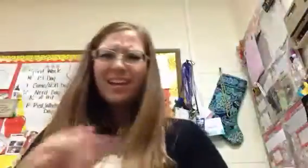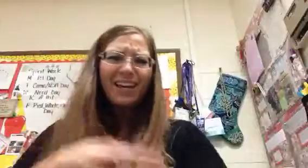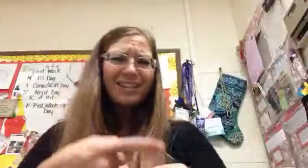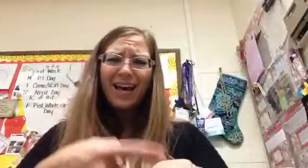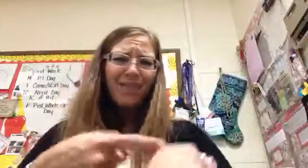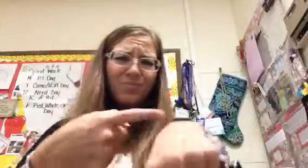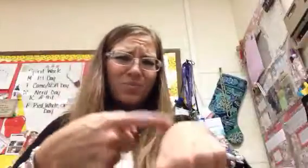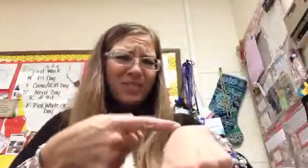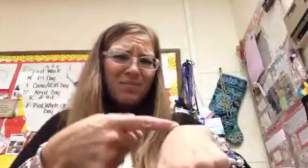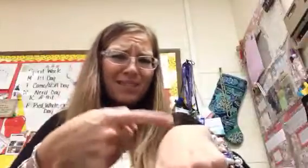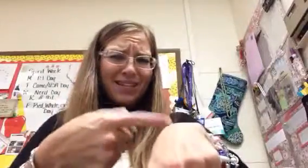And time. What time is it?